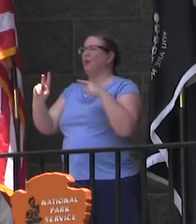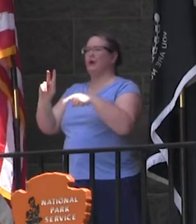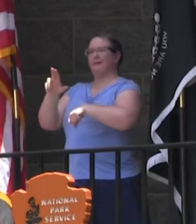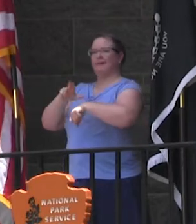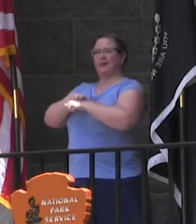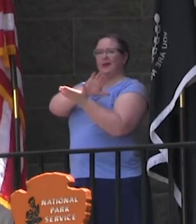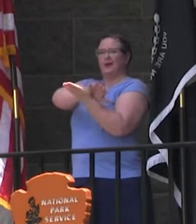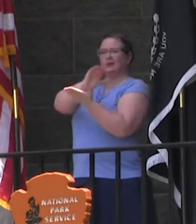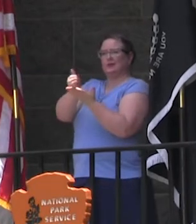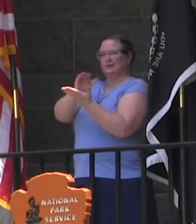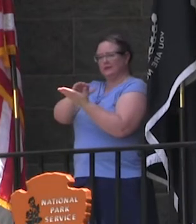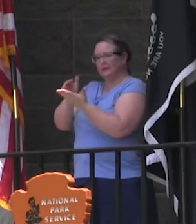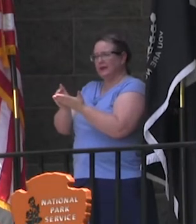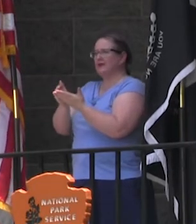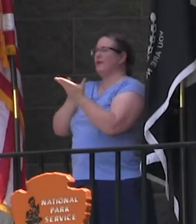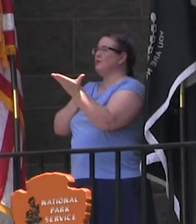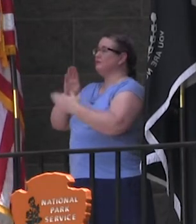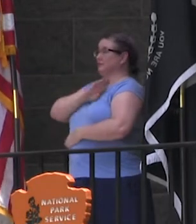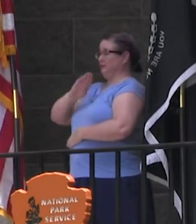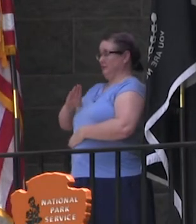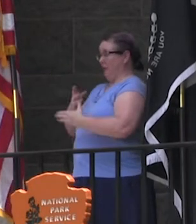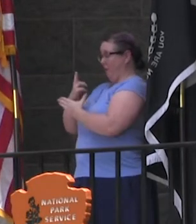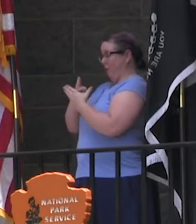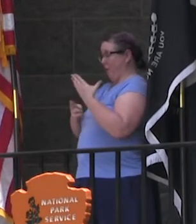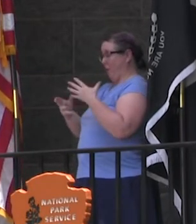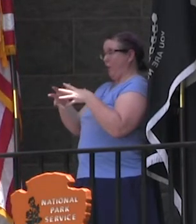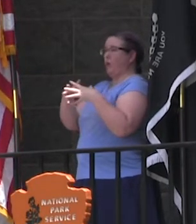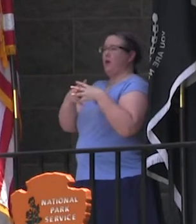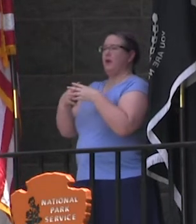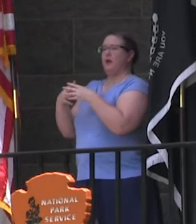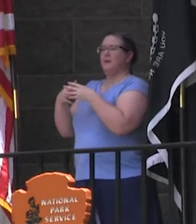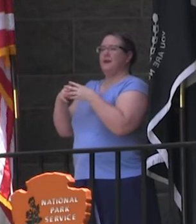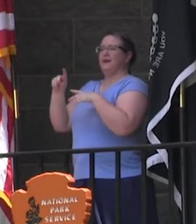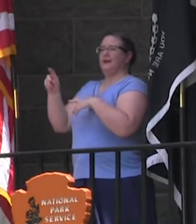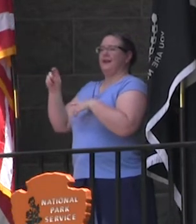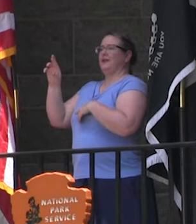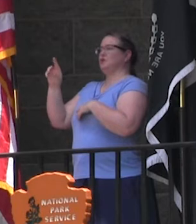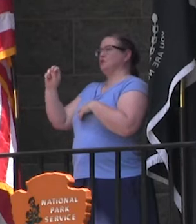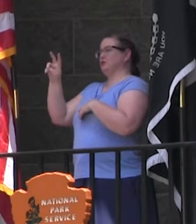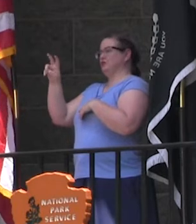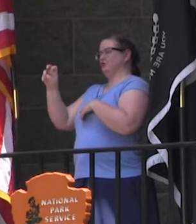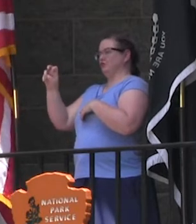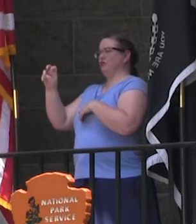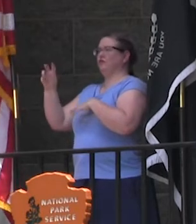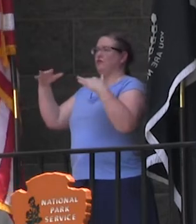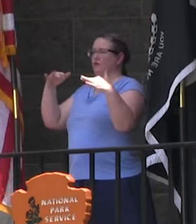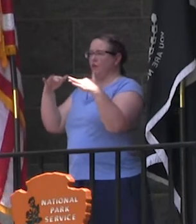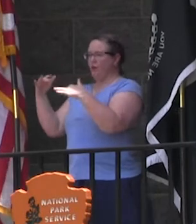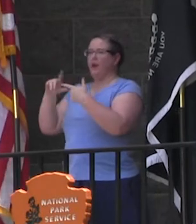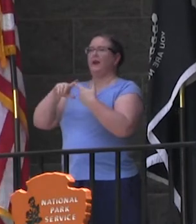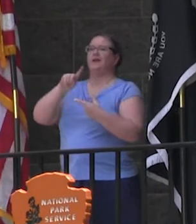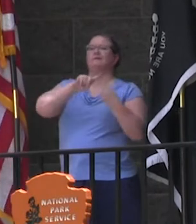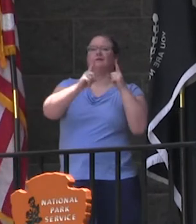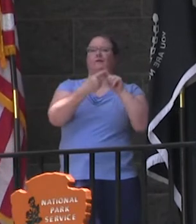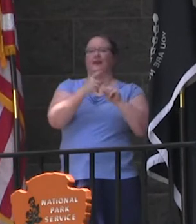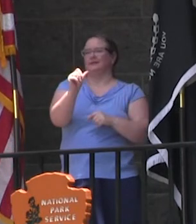National Cemetery, serving on the board of both the American Ex-Prisoners of War and the Friends of